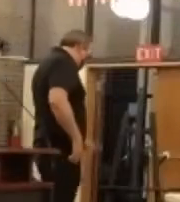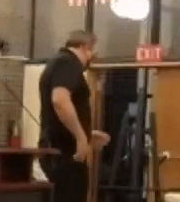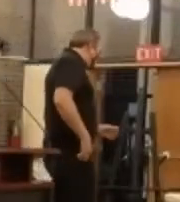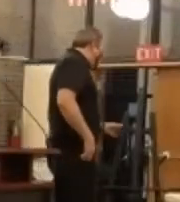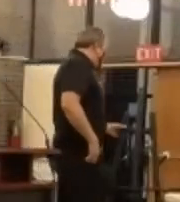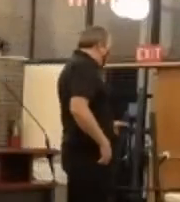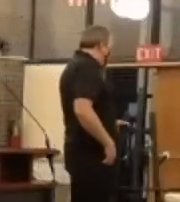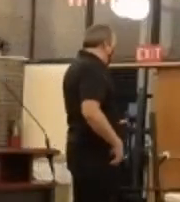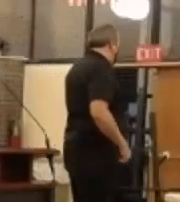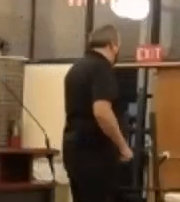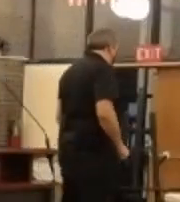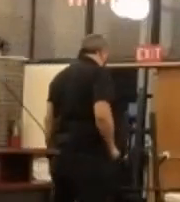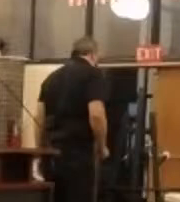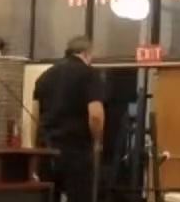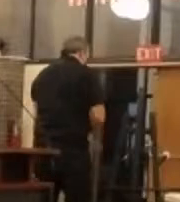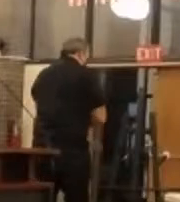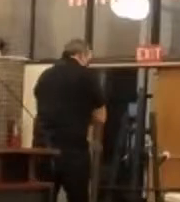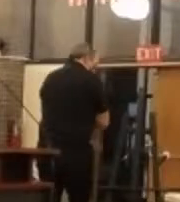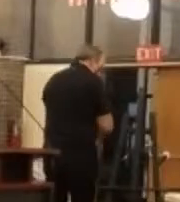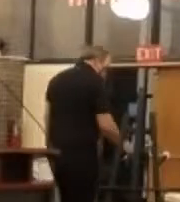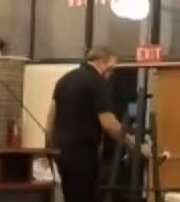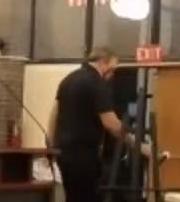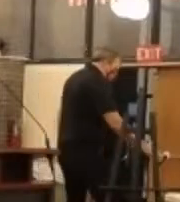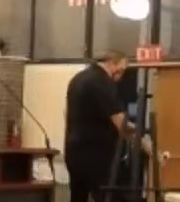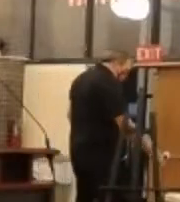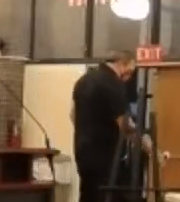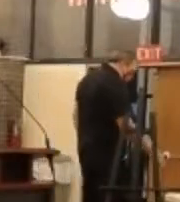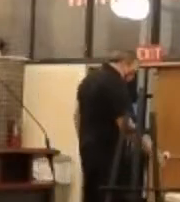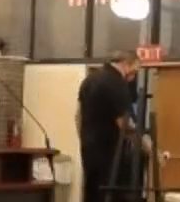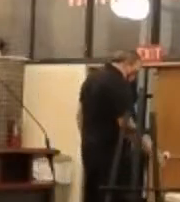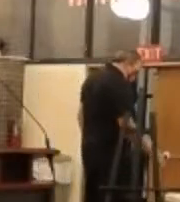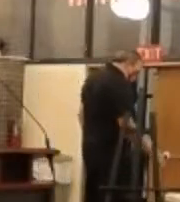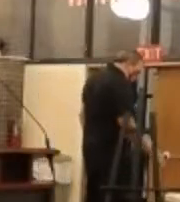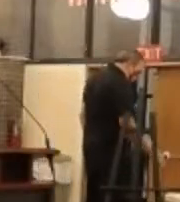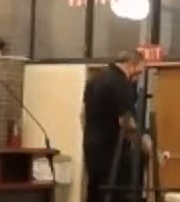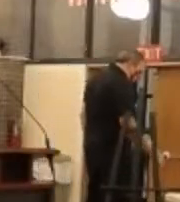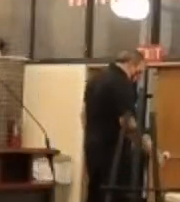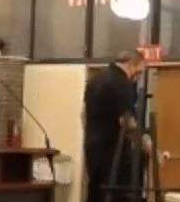entrance. There is a formula for, having a diagonal.